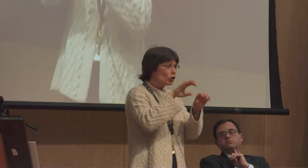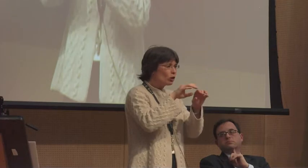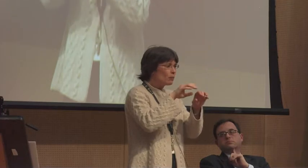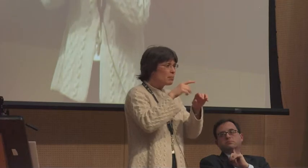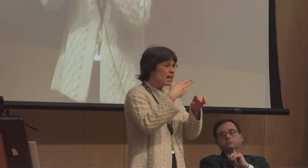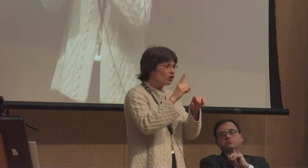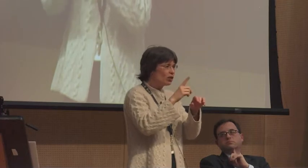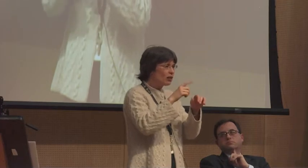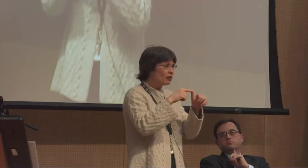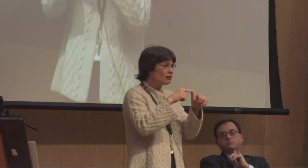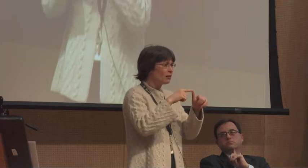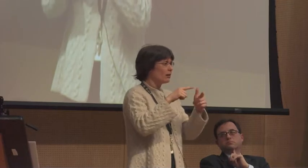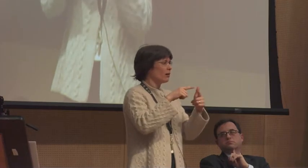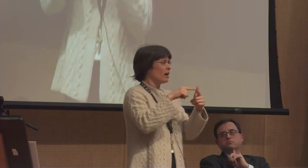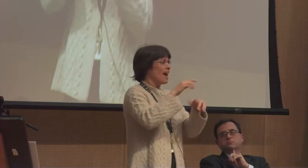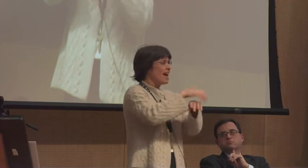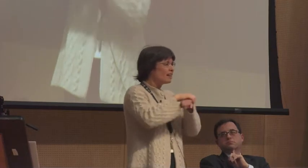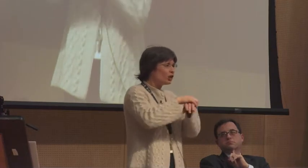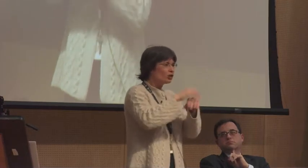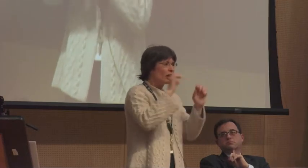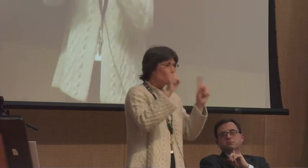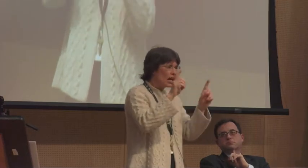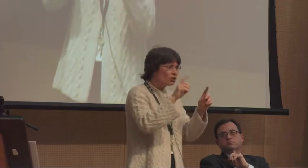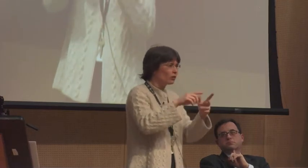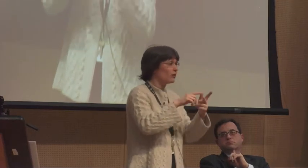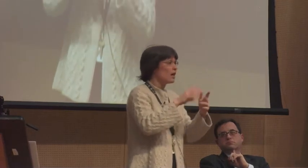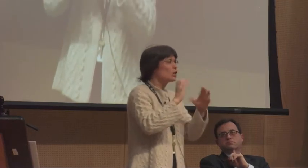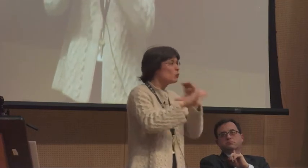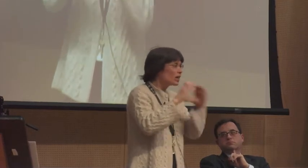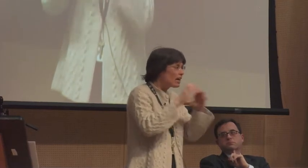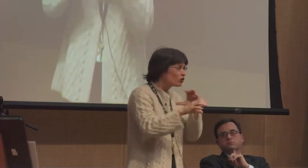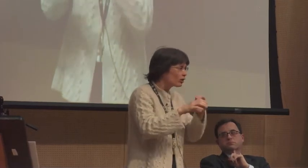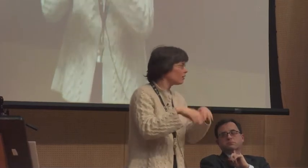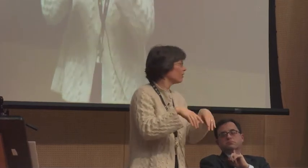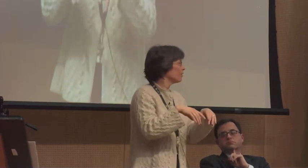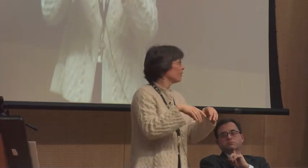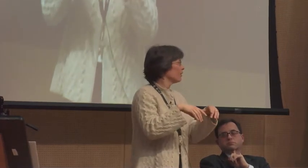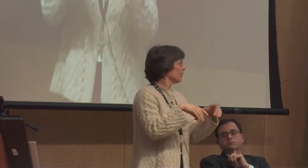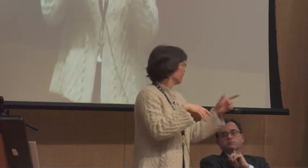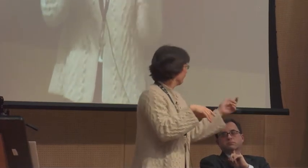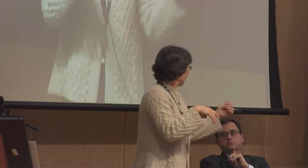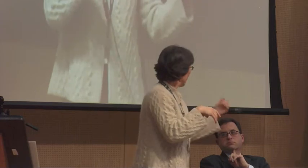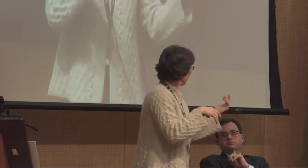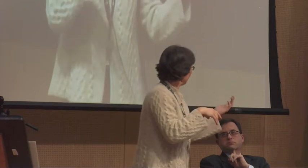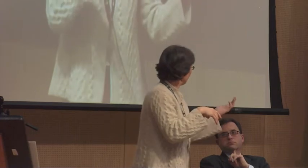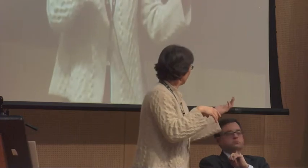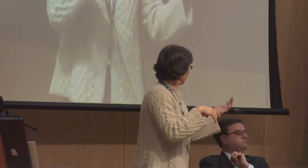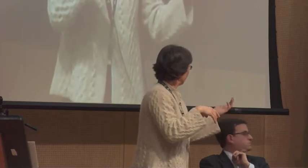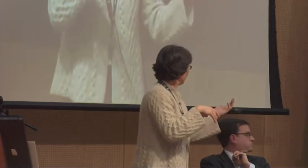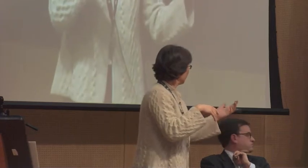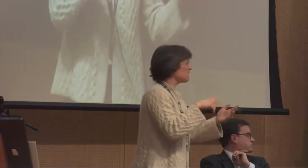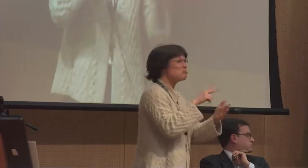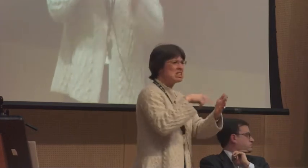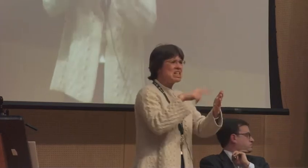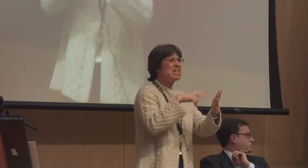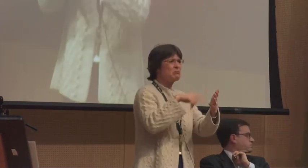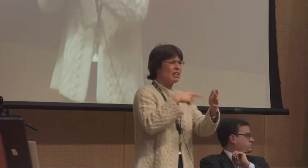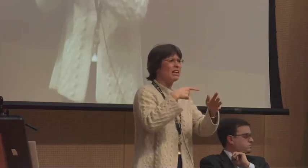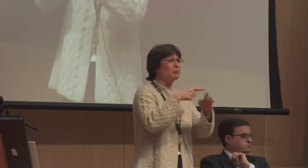literature, PhDs, English education, communication, other reading